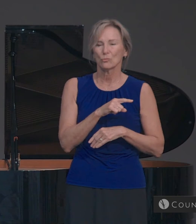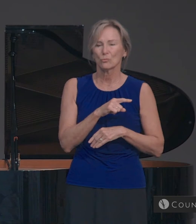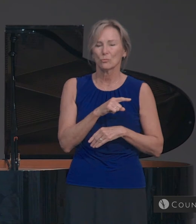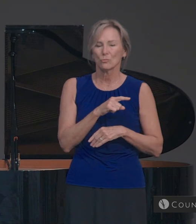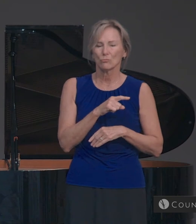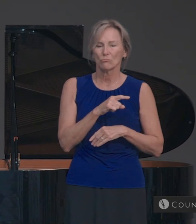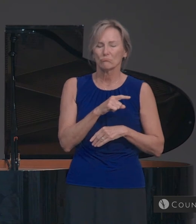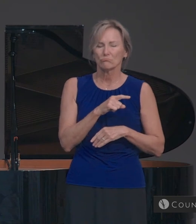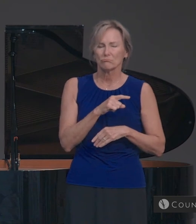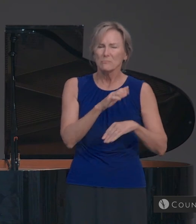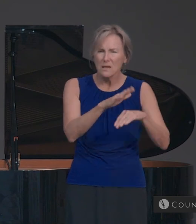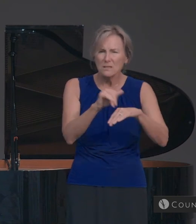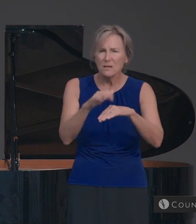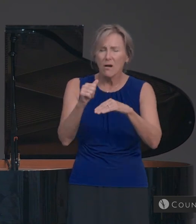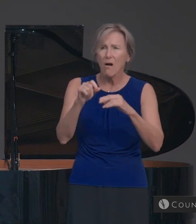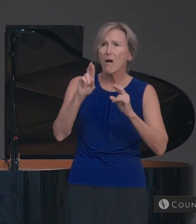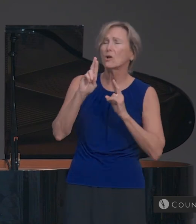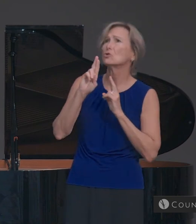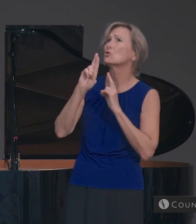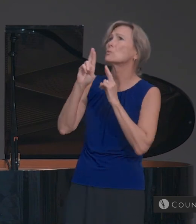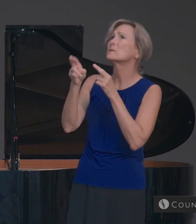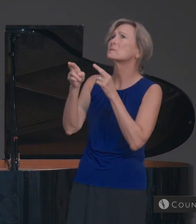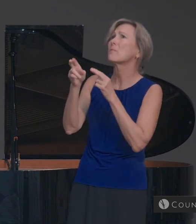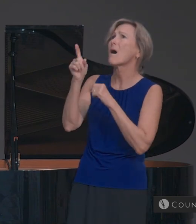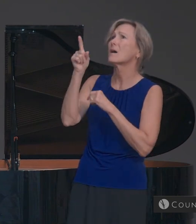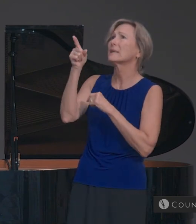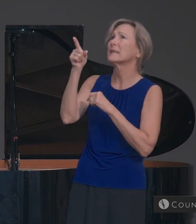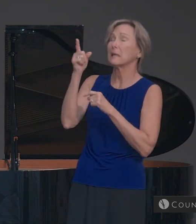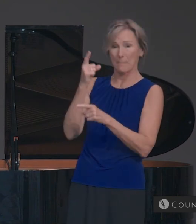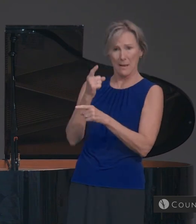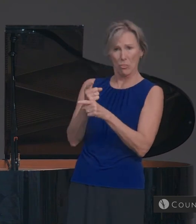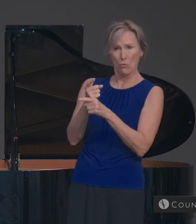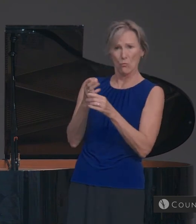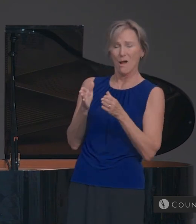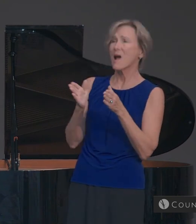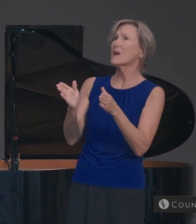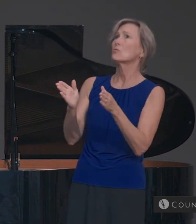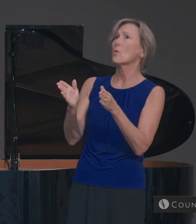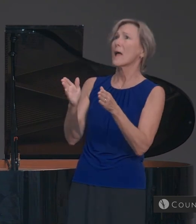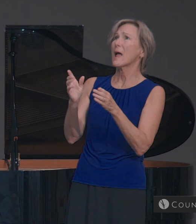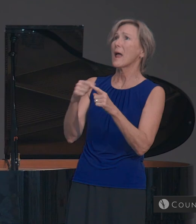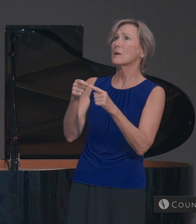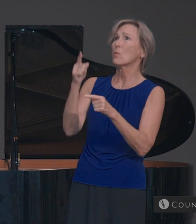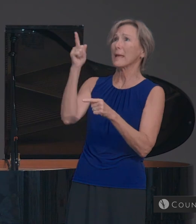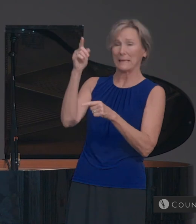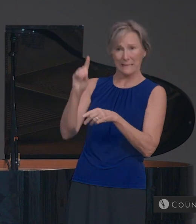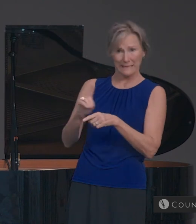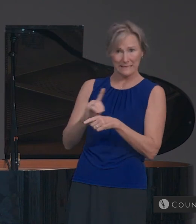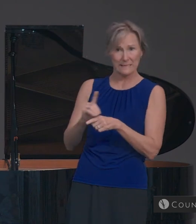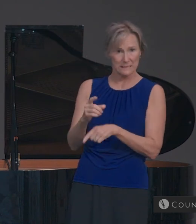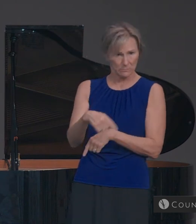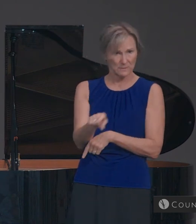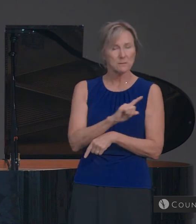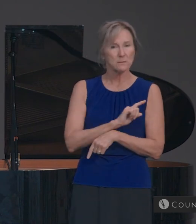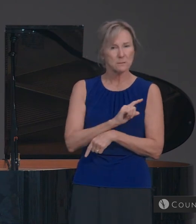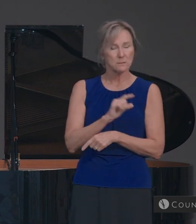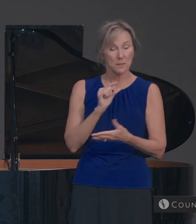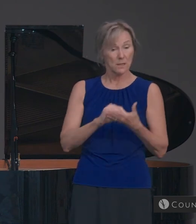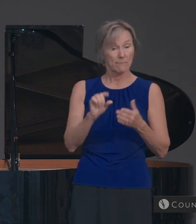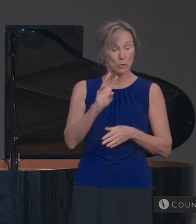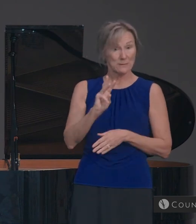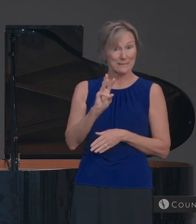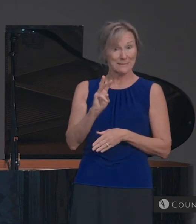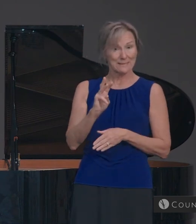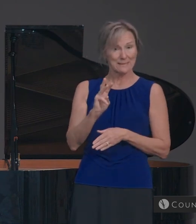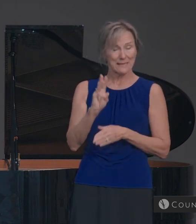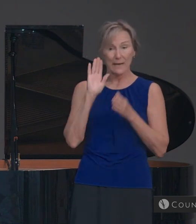cry to respond to the present faithful correction of a fearsome God. See, in verse 16, the focus